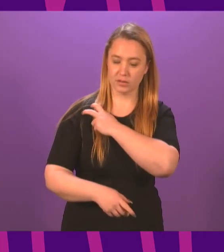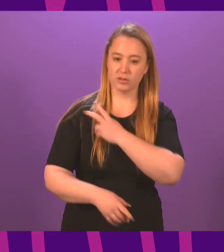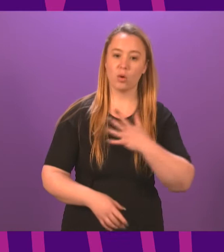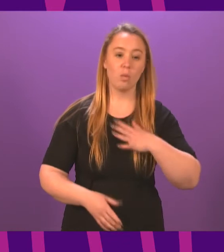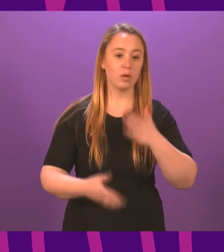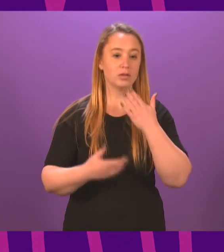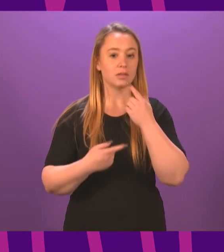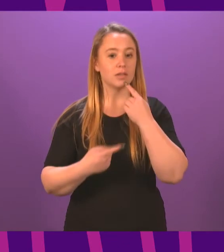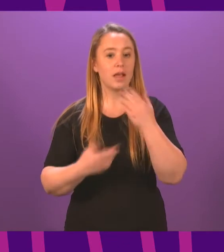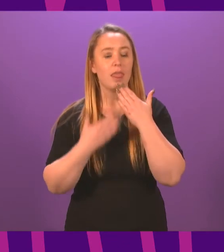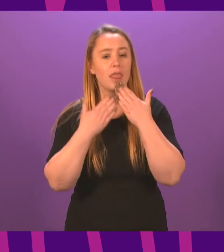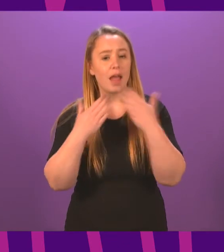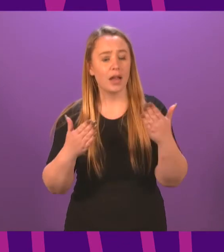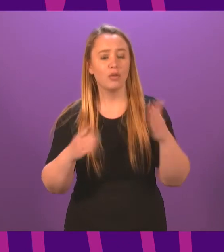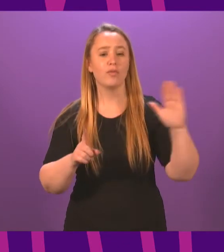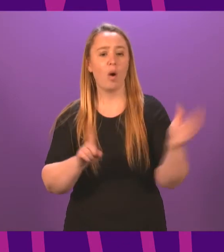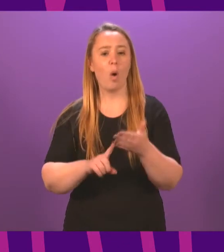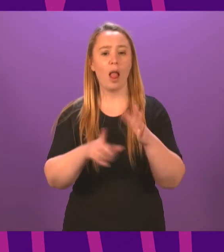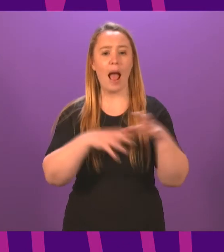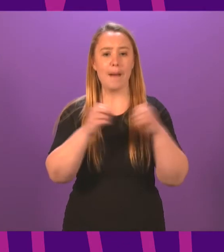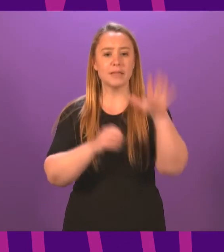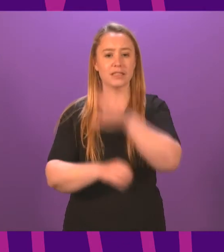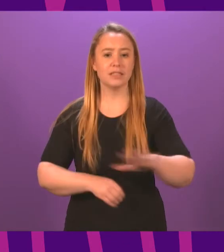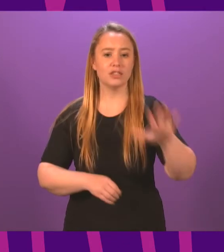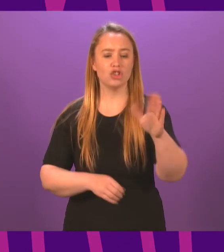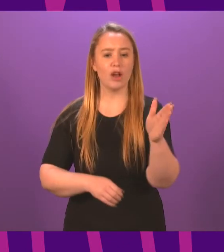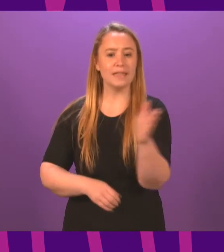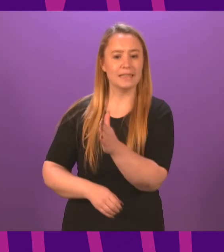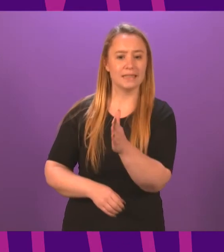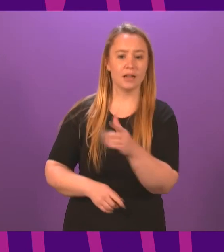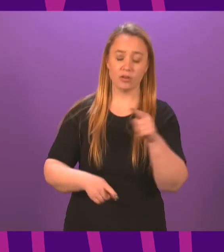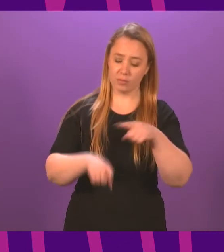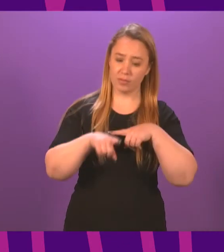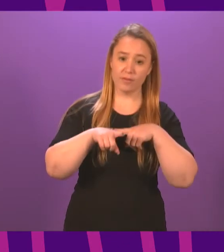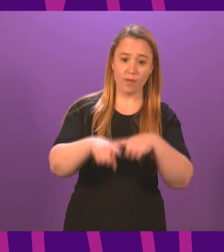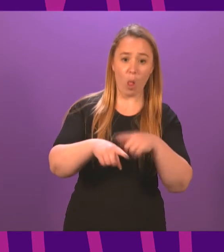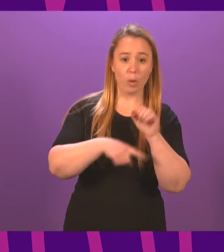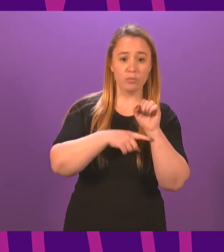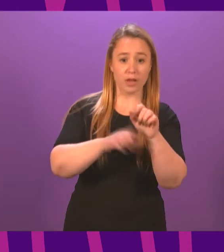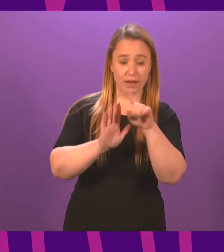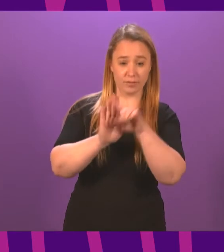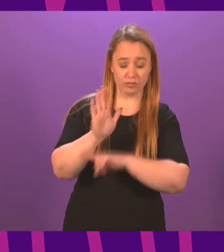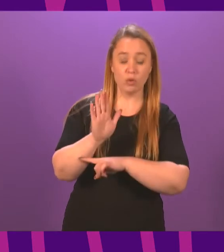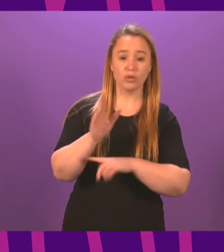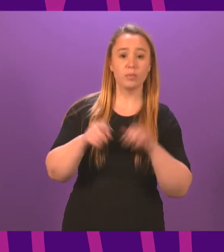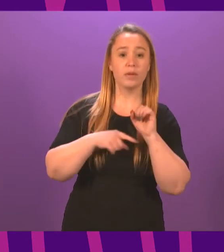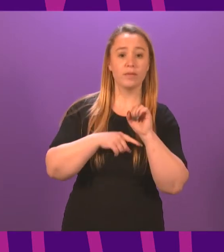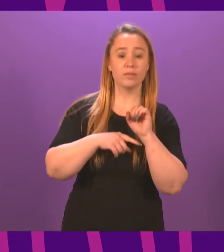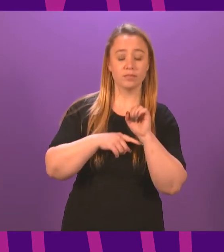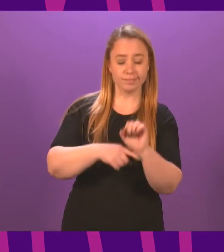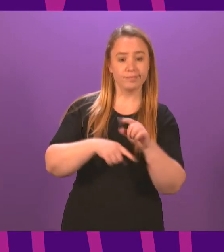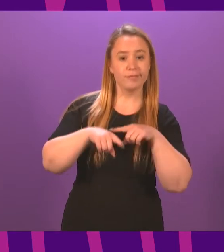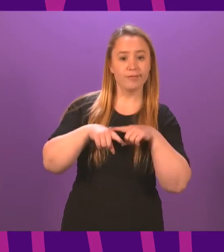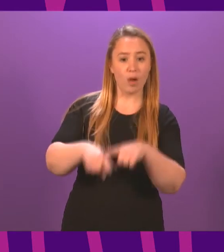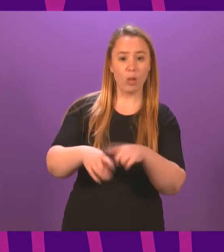thank everyone in Aberdeenshire East who, through their sacrifices and adherence to the protective measures the Government set out, have ensured that the infection rates